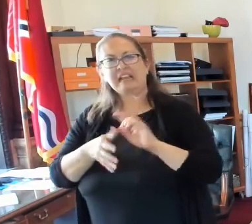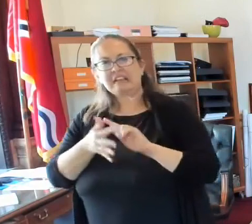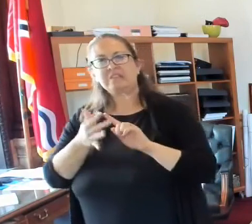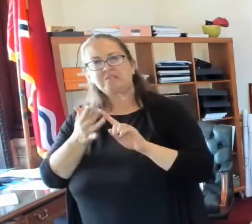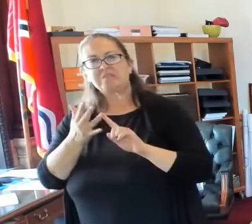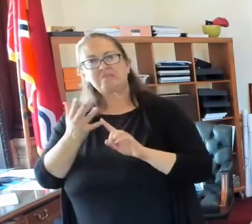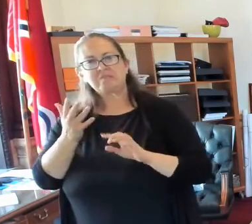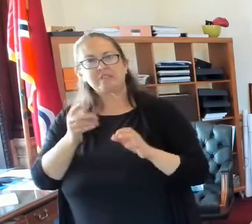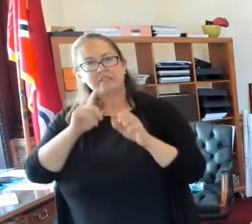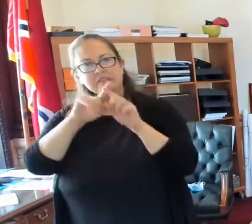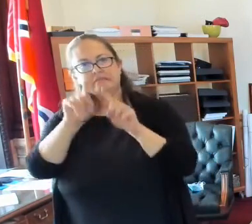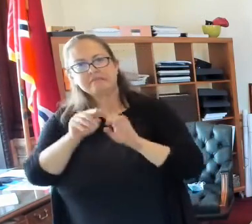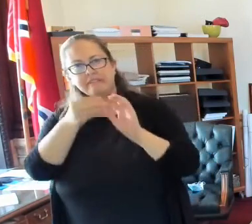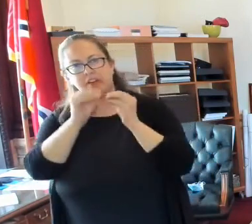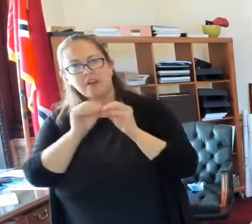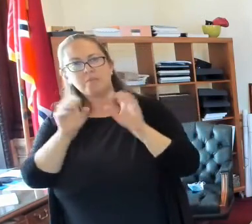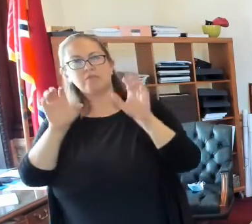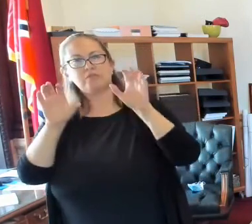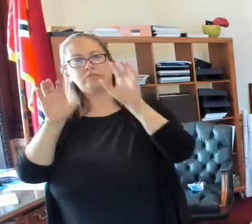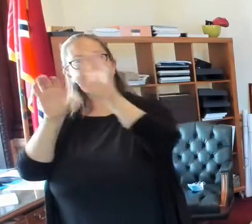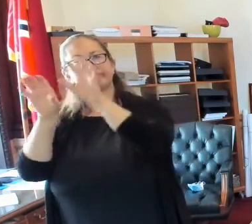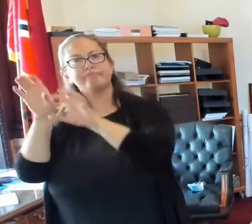So